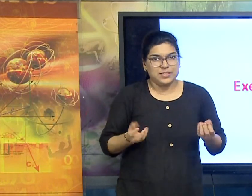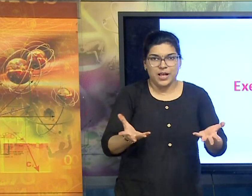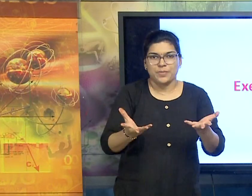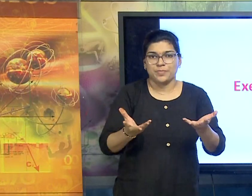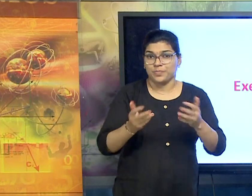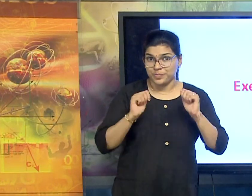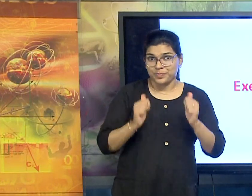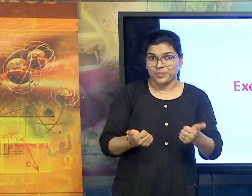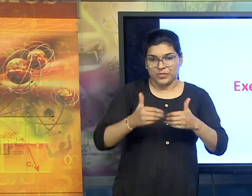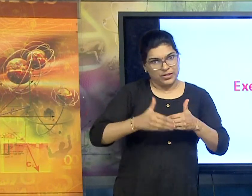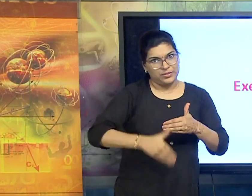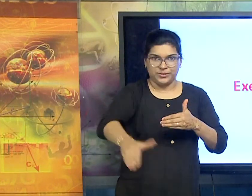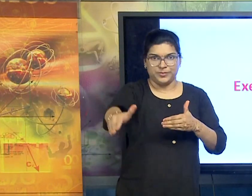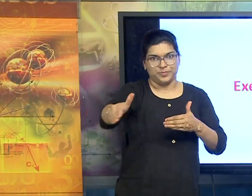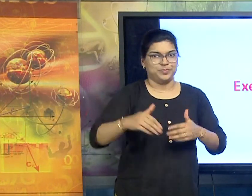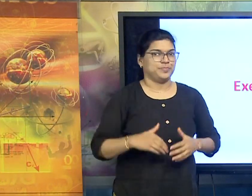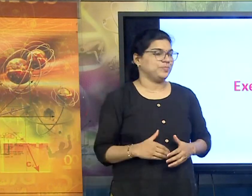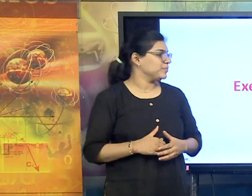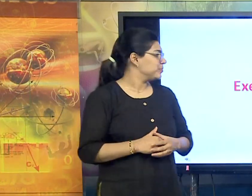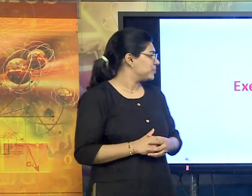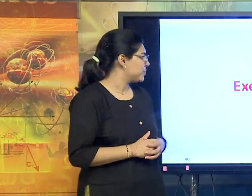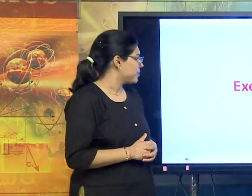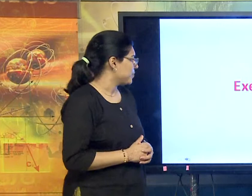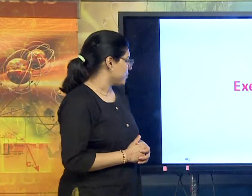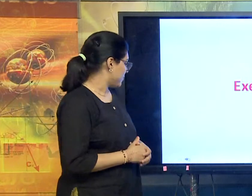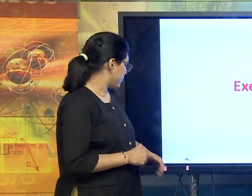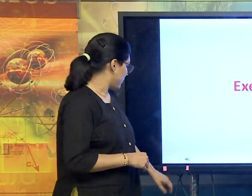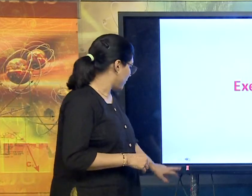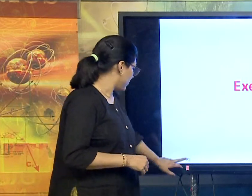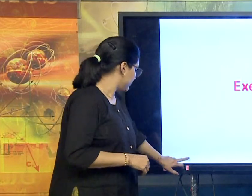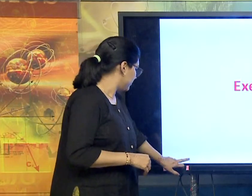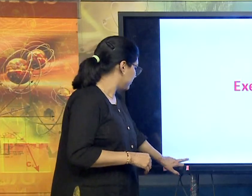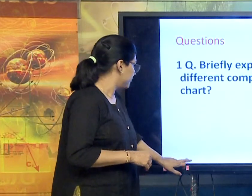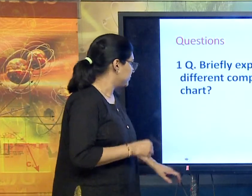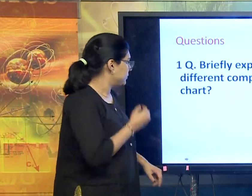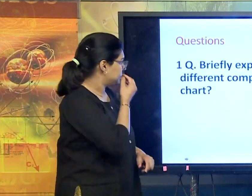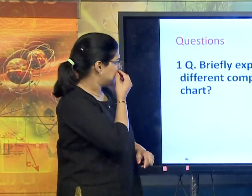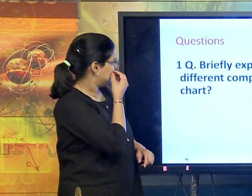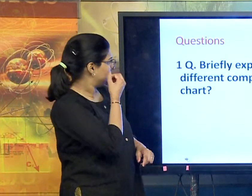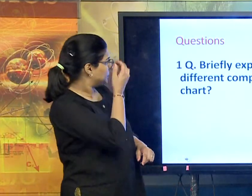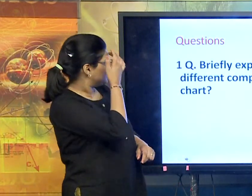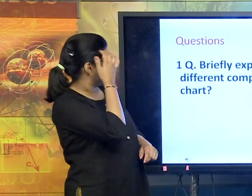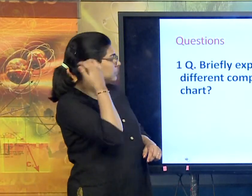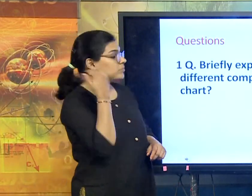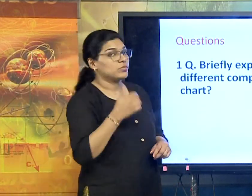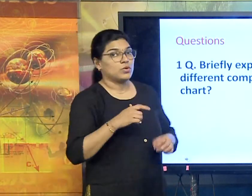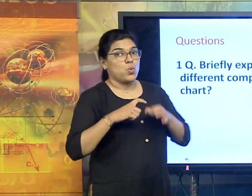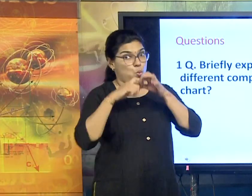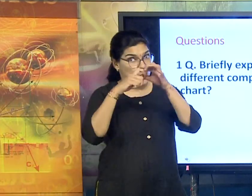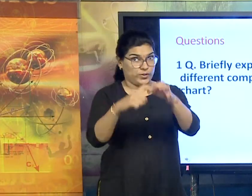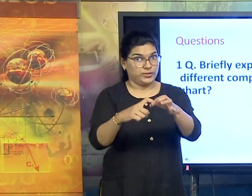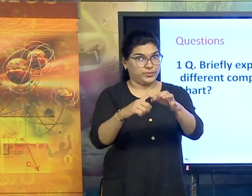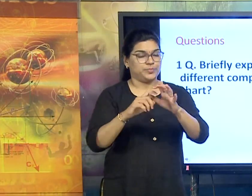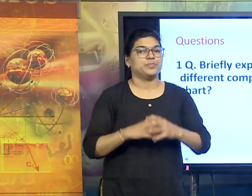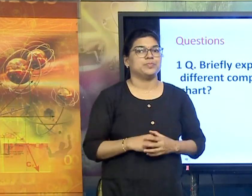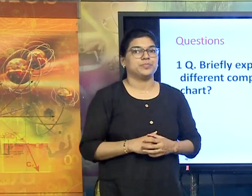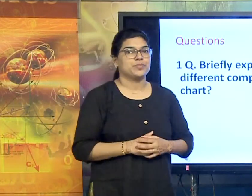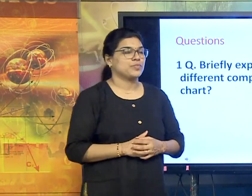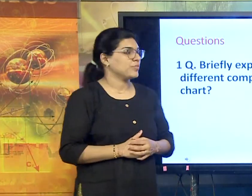bracket close, and that ratio point, that is very important. So now let us begin our exercise. This is question